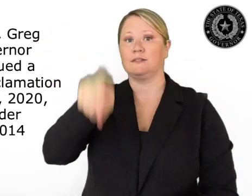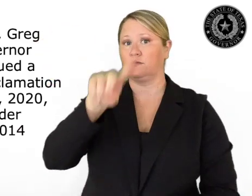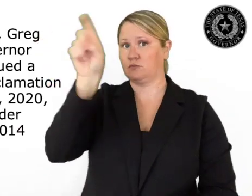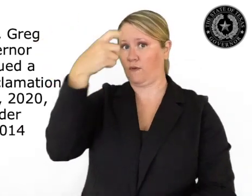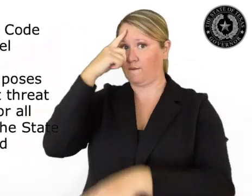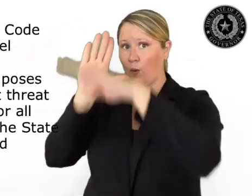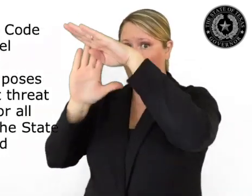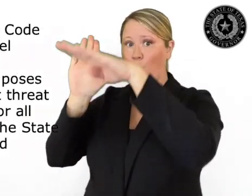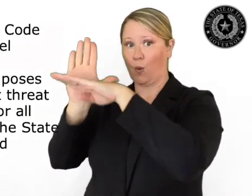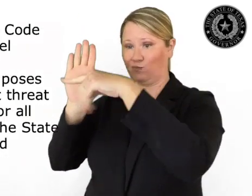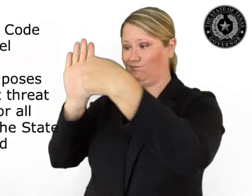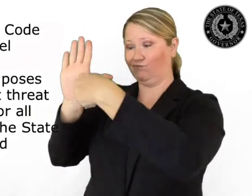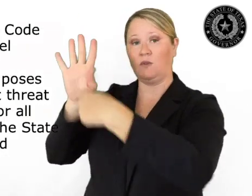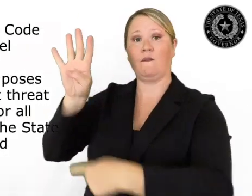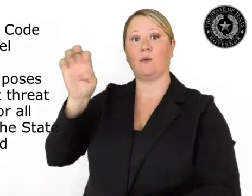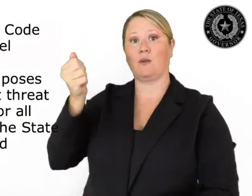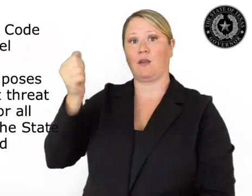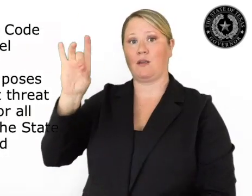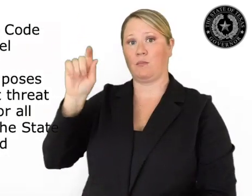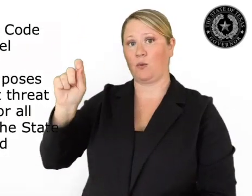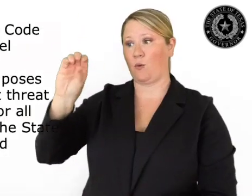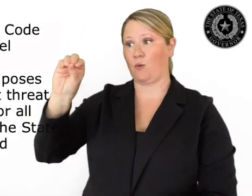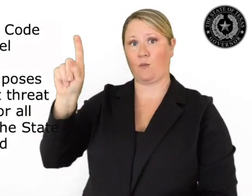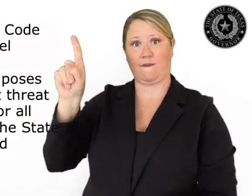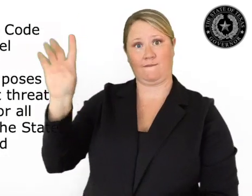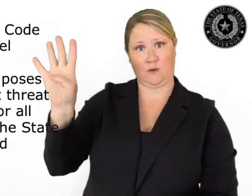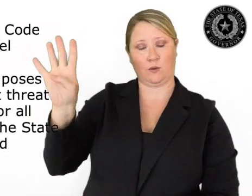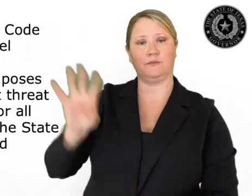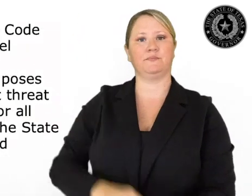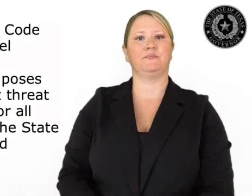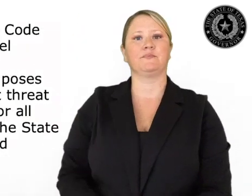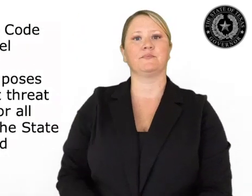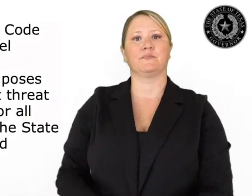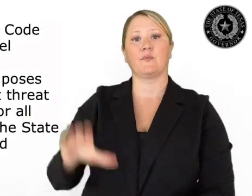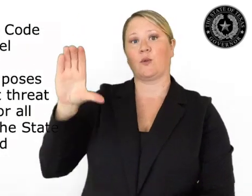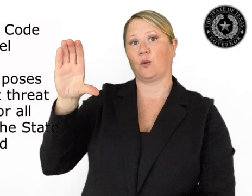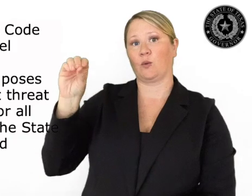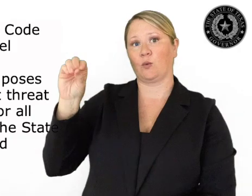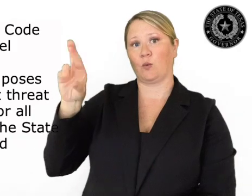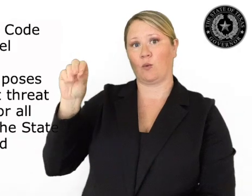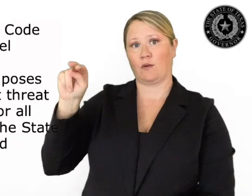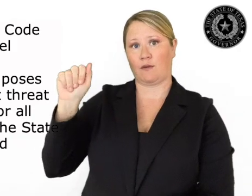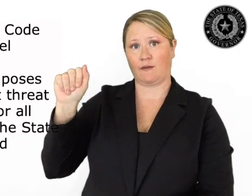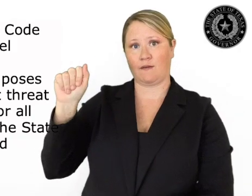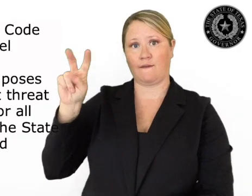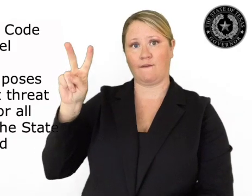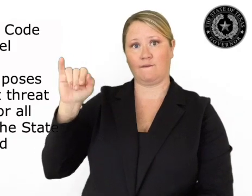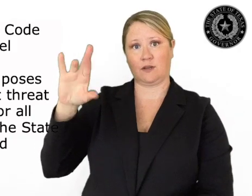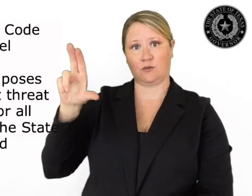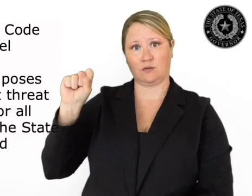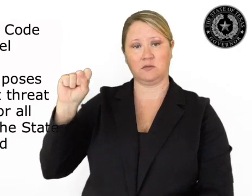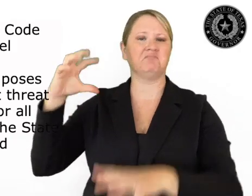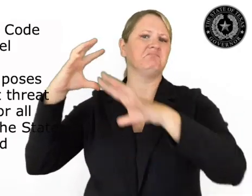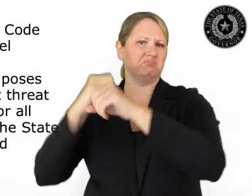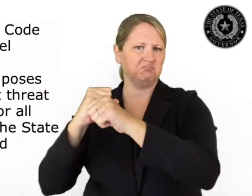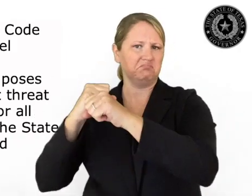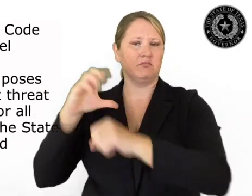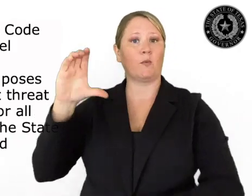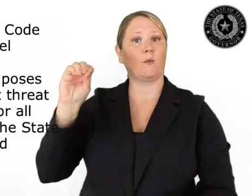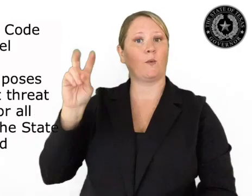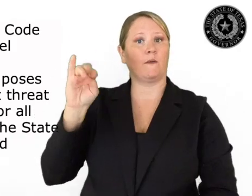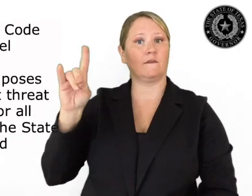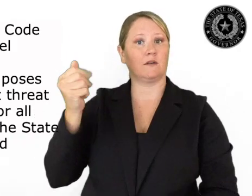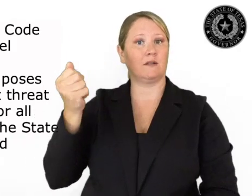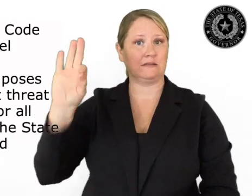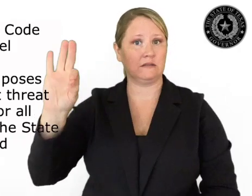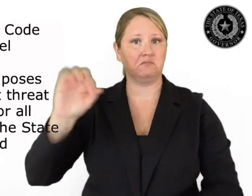418.014 of the Texas Government Code that the novel coronavirus, COVID-19, poses an imminent threat of